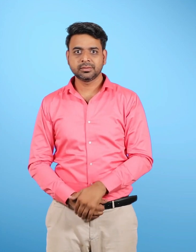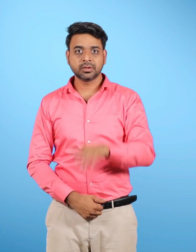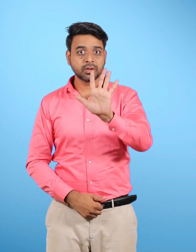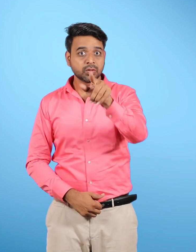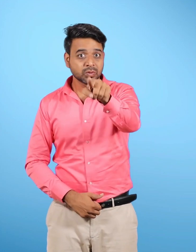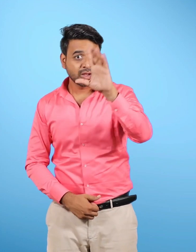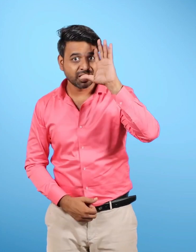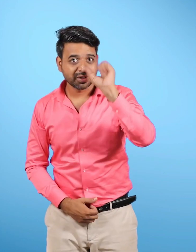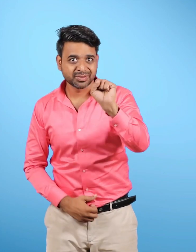Also remember